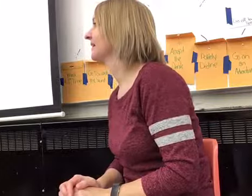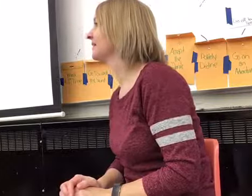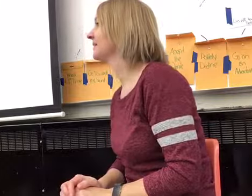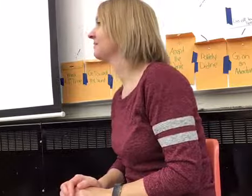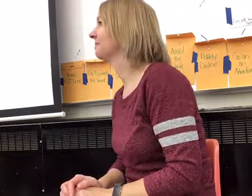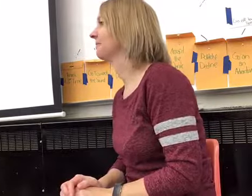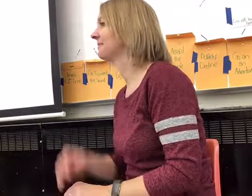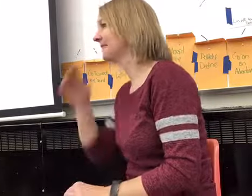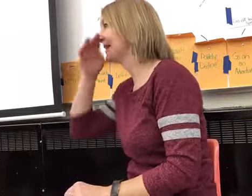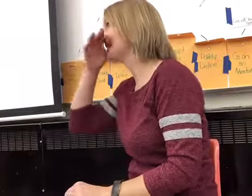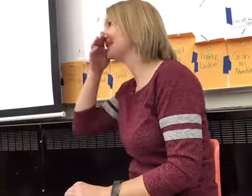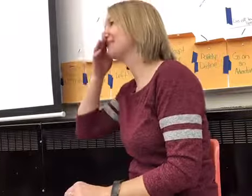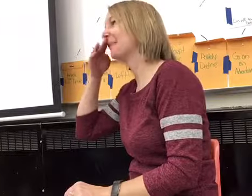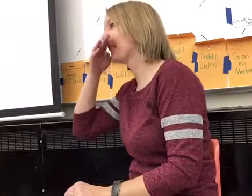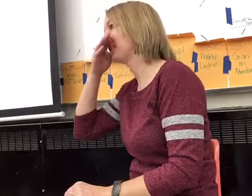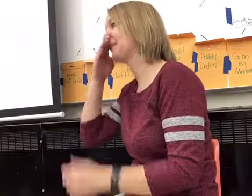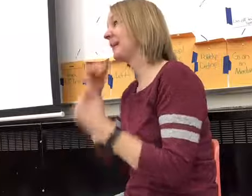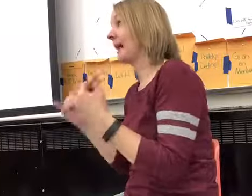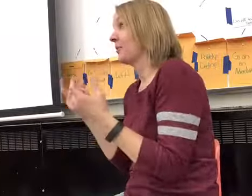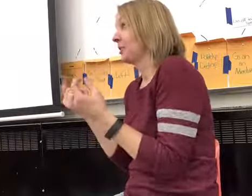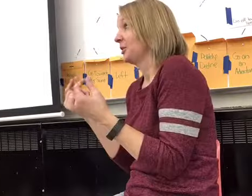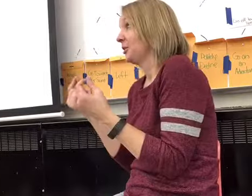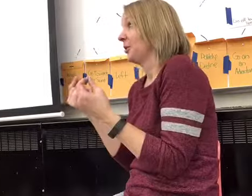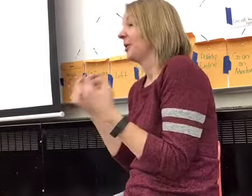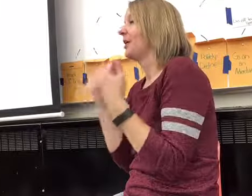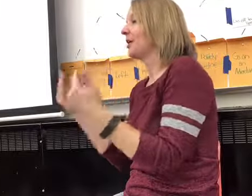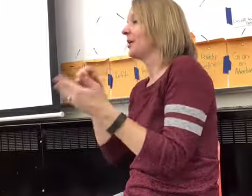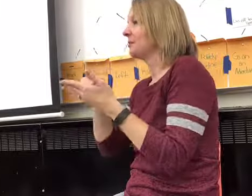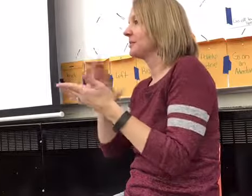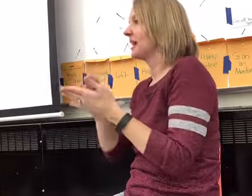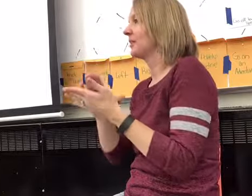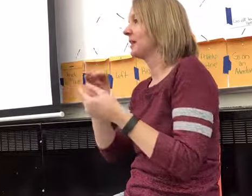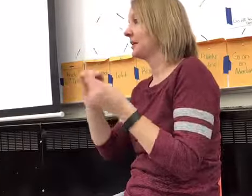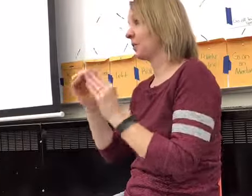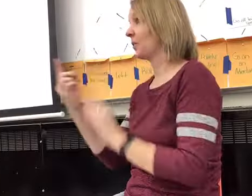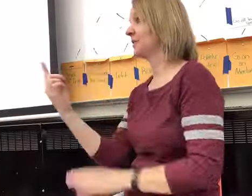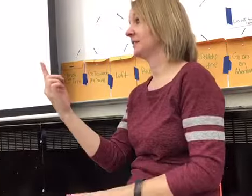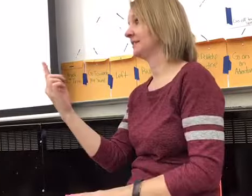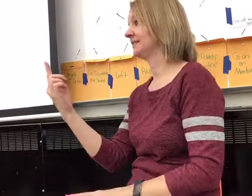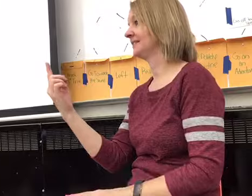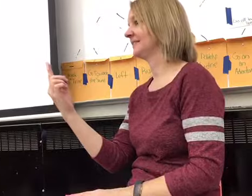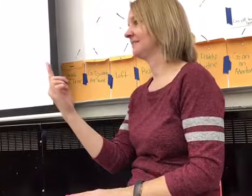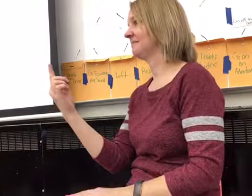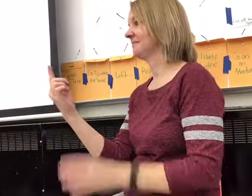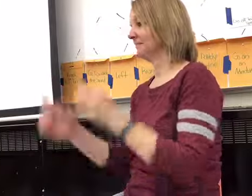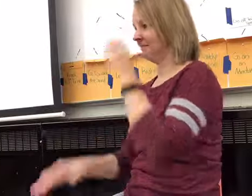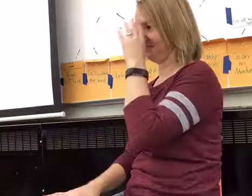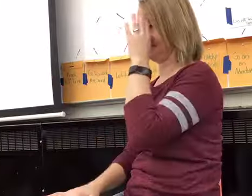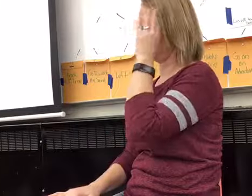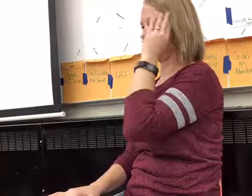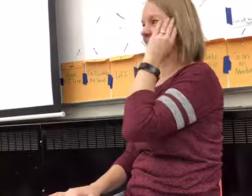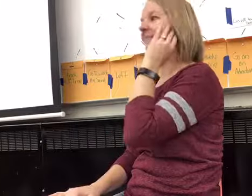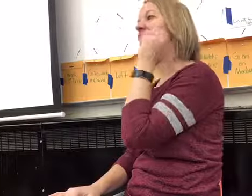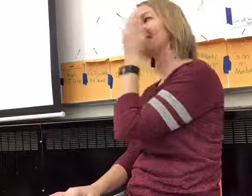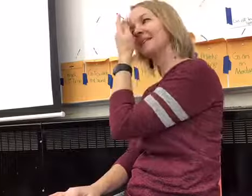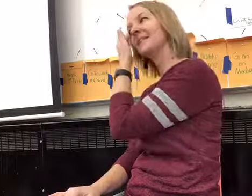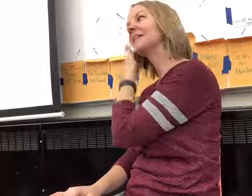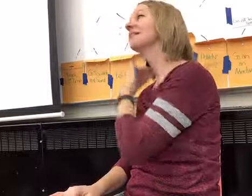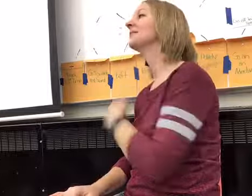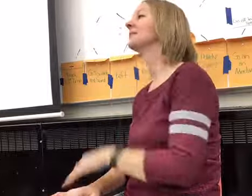Now, what I want you to do is go ahead and put the number 1. Okay? Now, we're going to see how well you guys